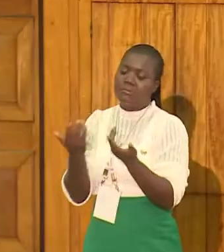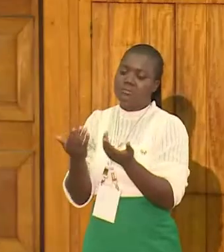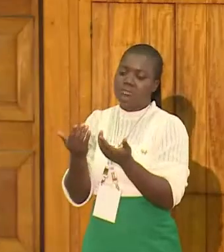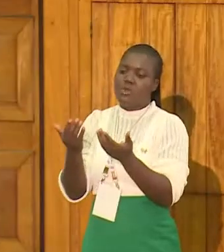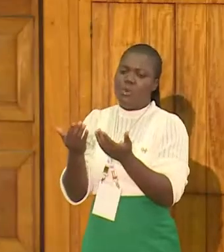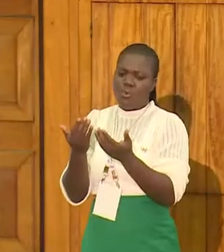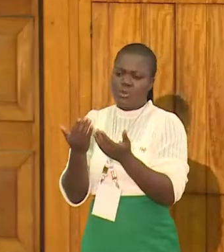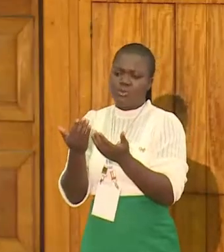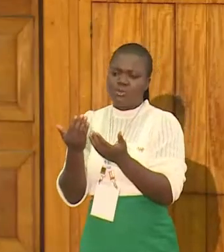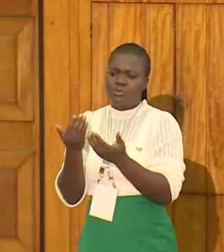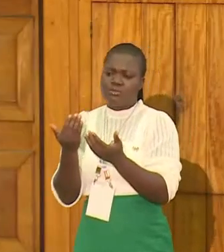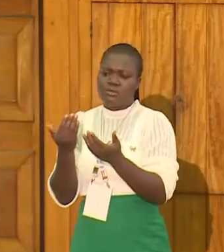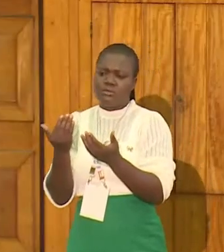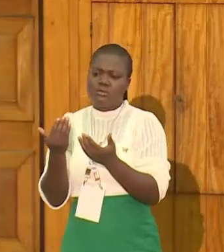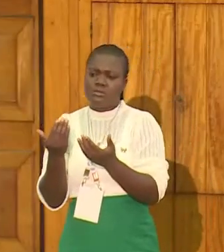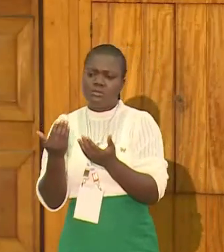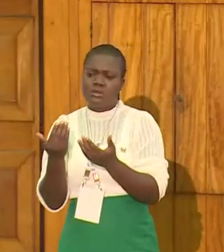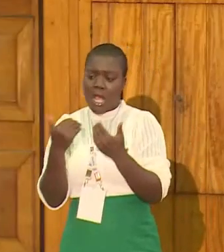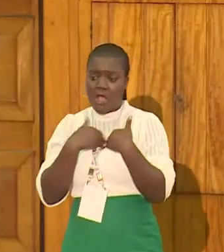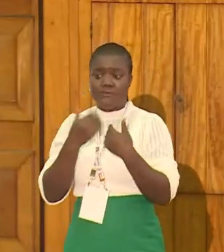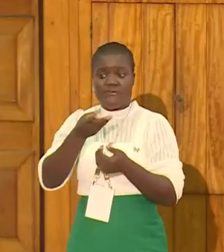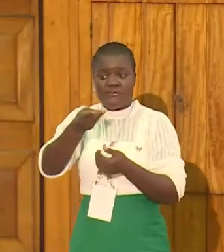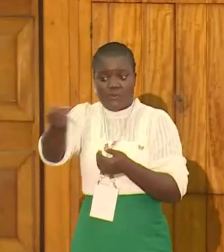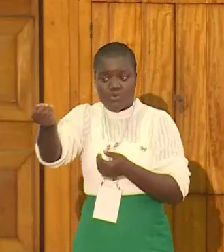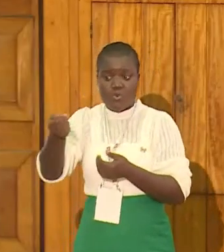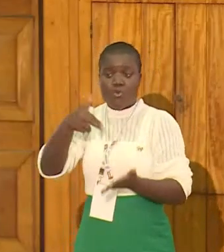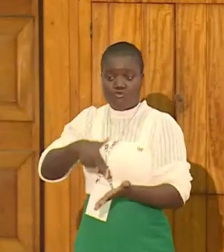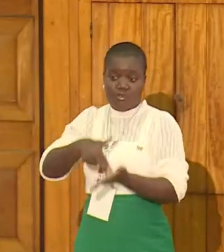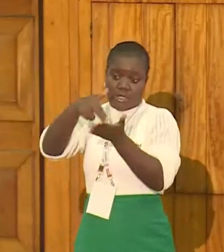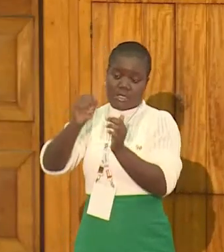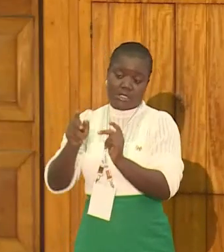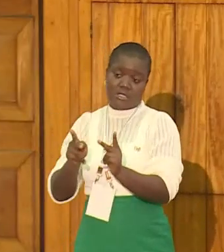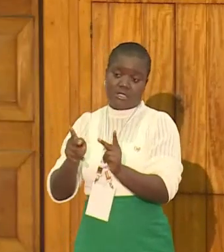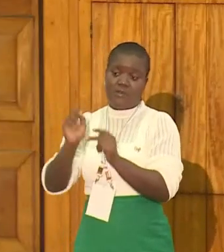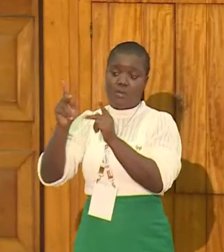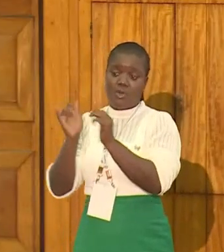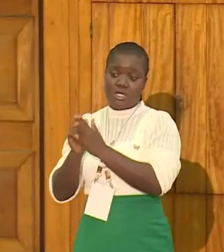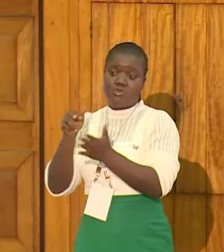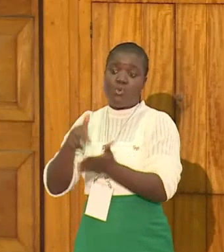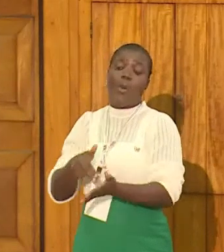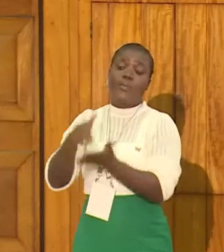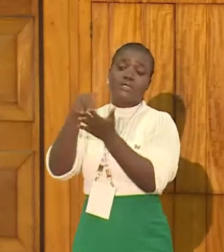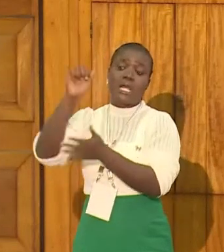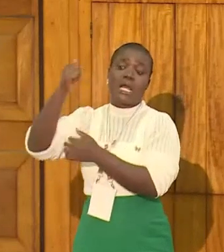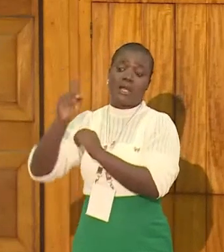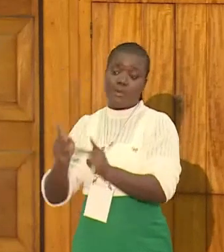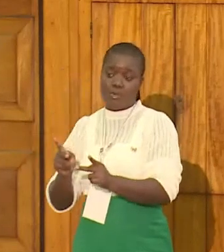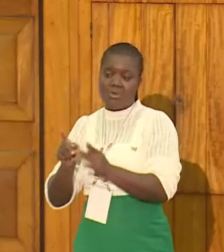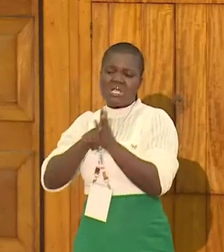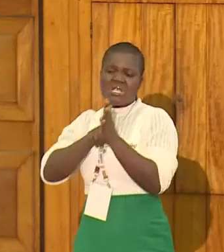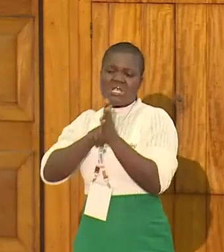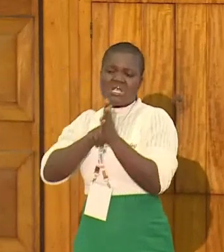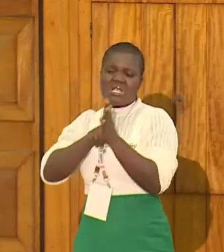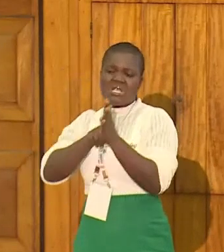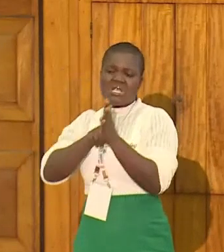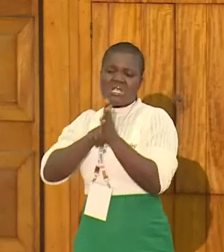refill representatives, but at the end of the day, clients would still need to go physically for like viral load testing, but then that would solve like one